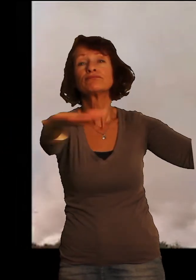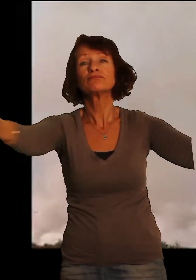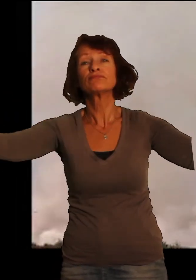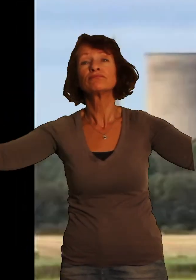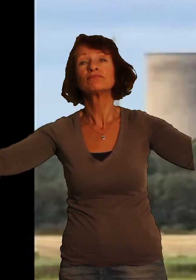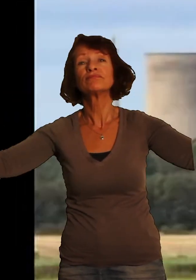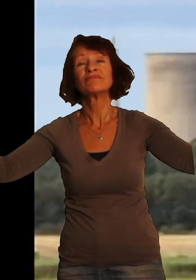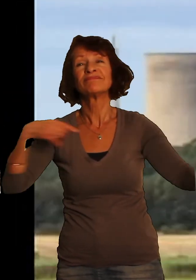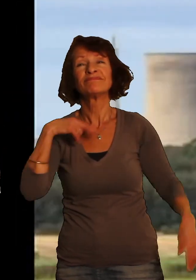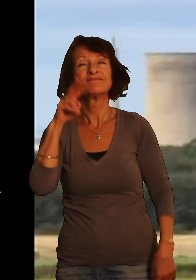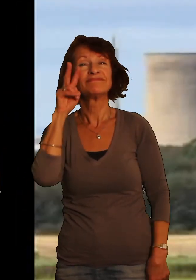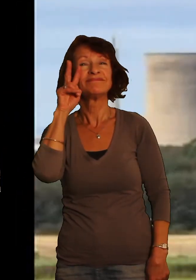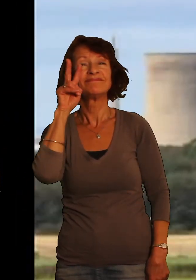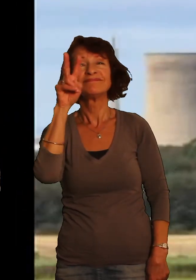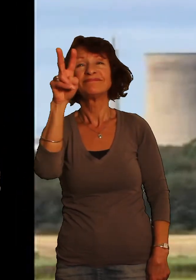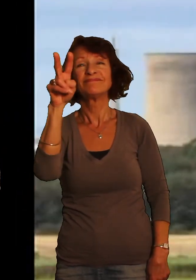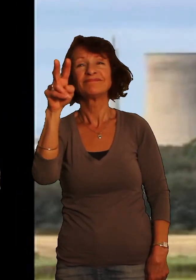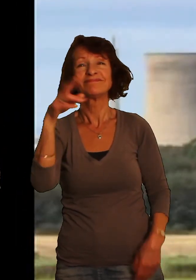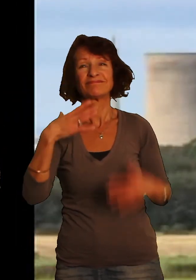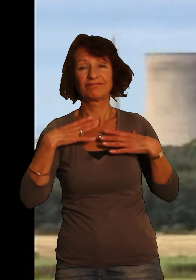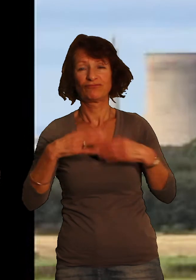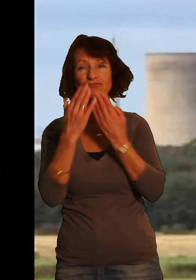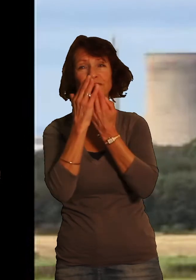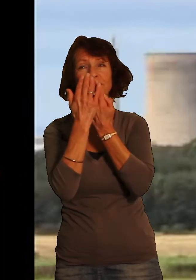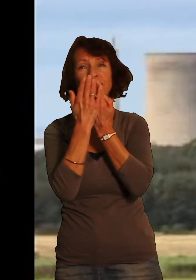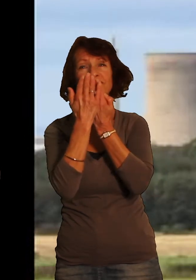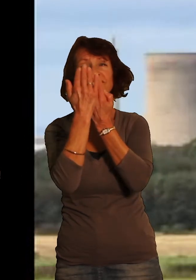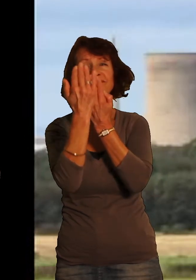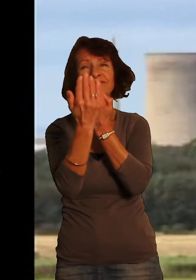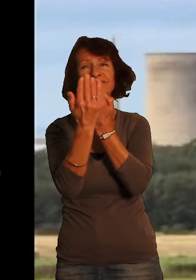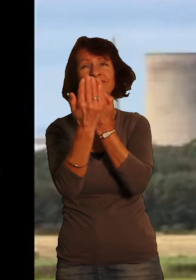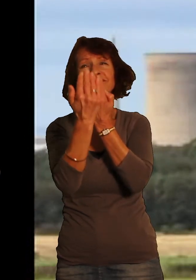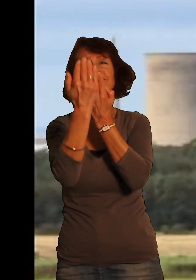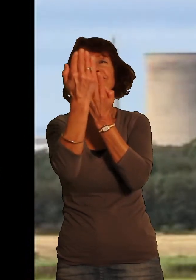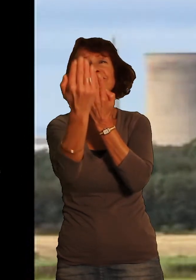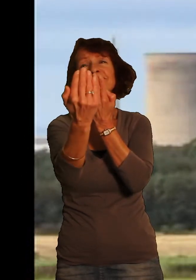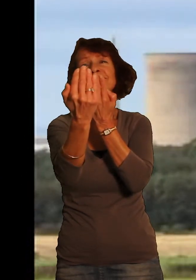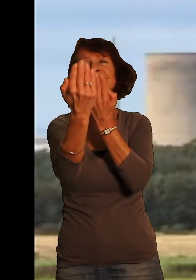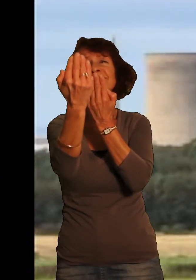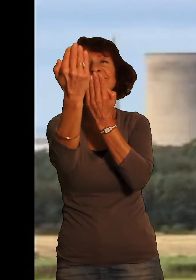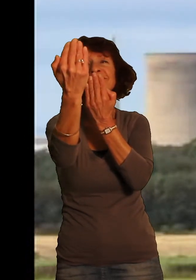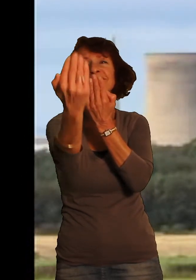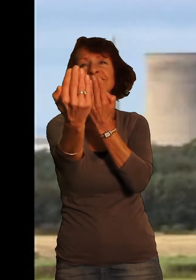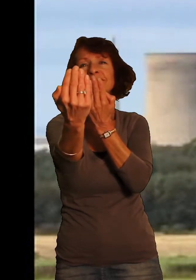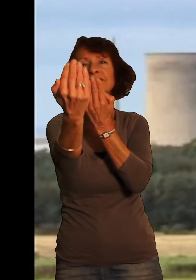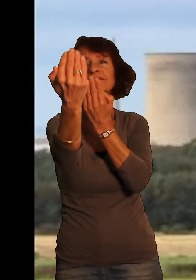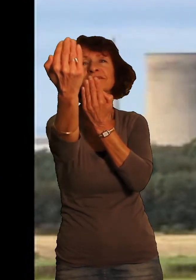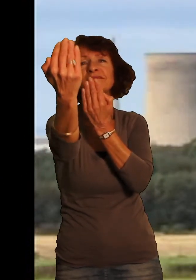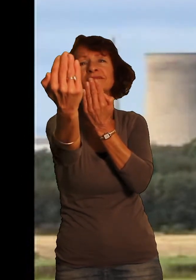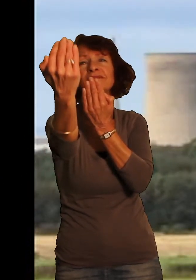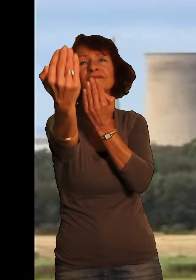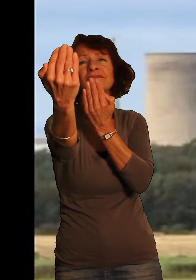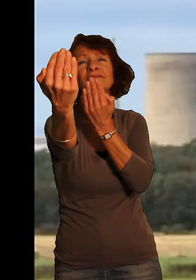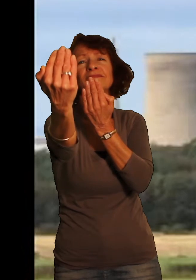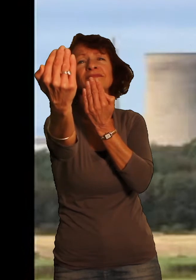but costs effectively defeated all attempts to do so. The 4 cooling towers were demolished by controlled